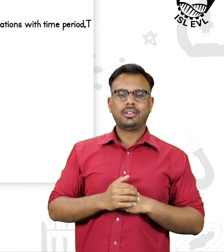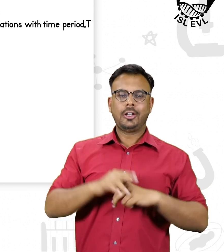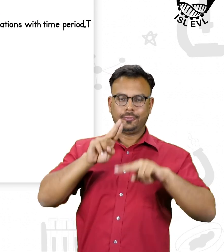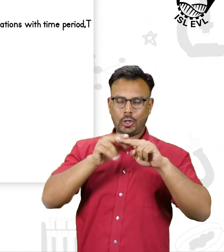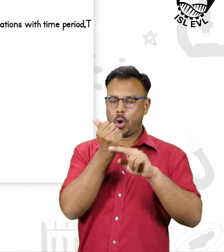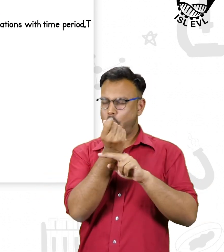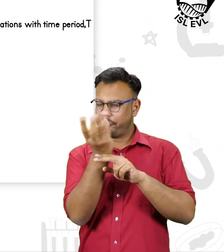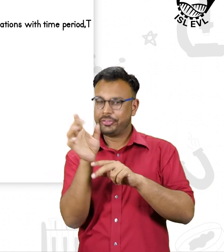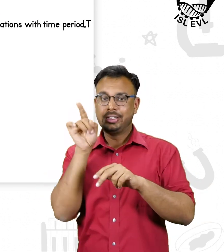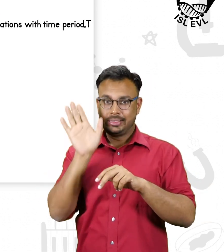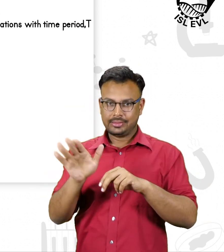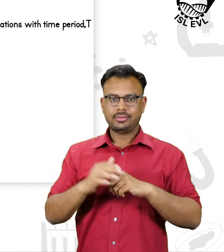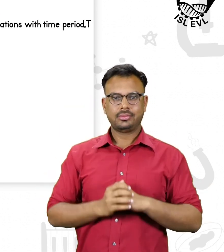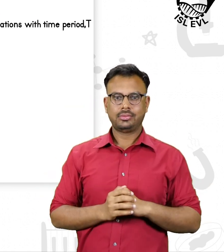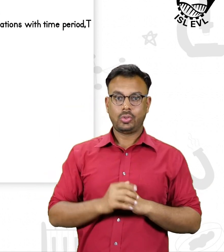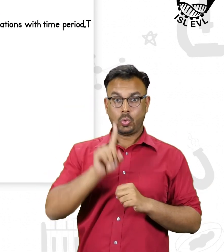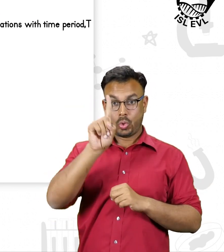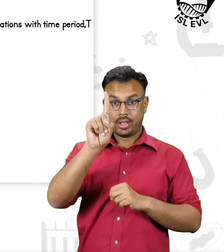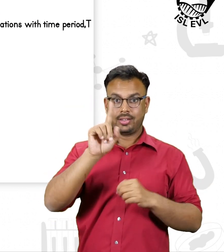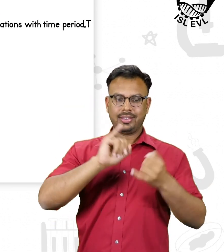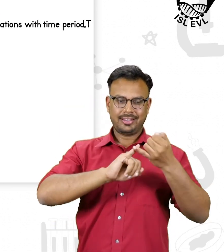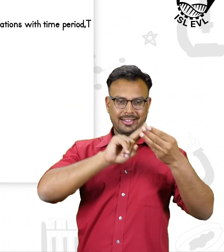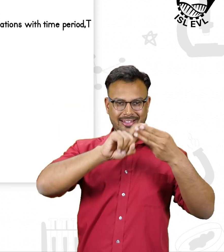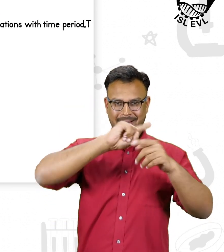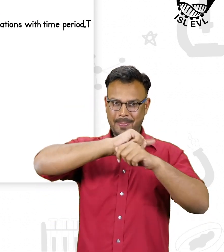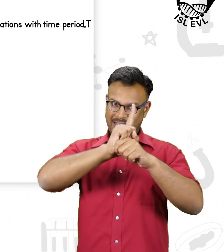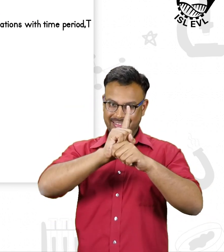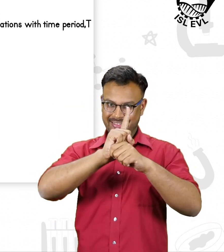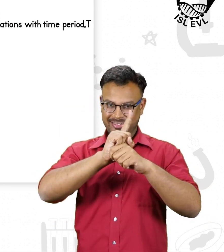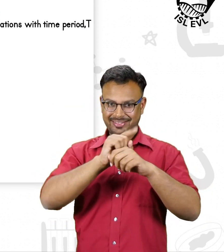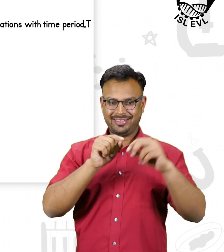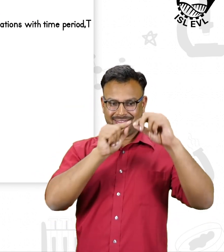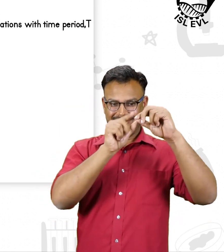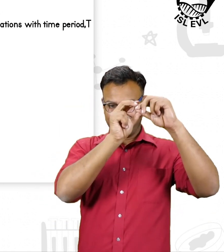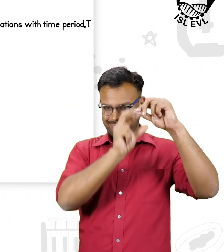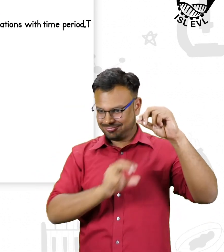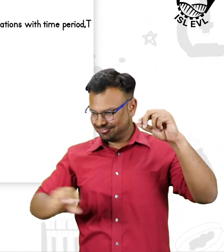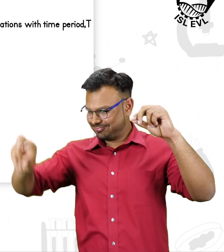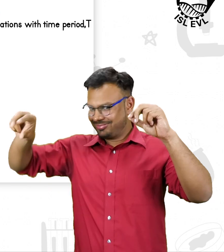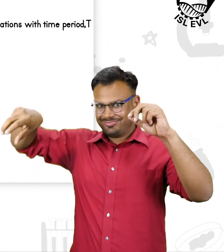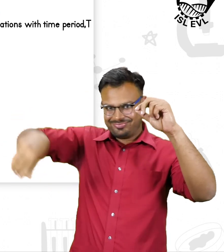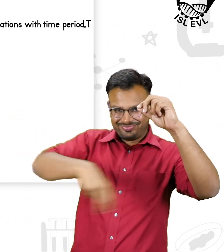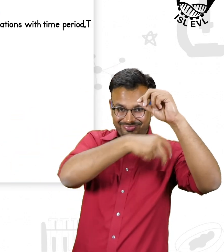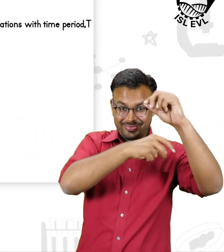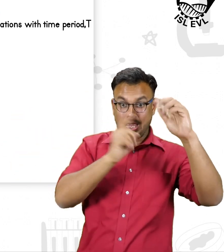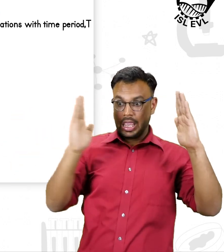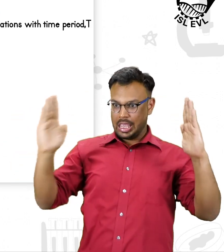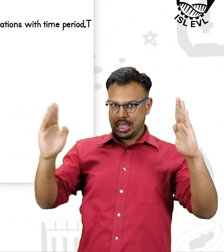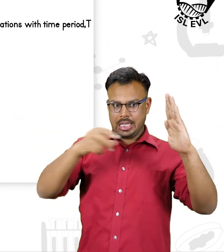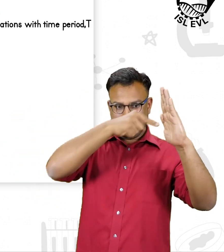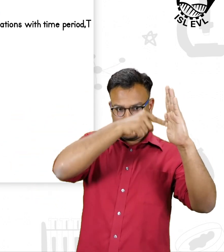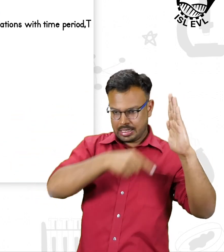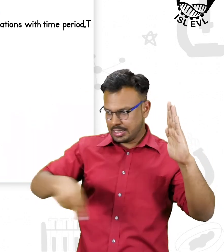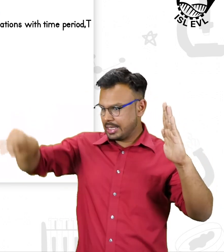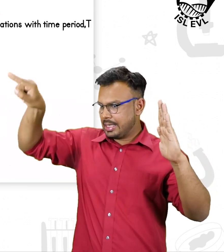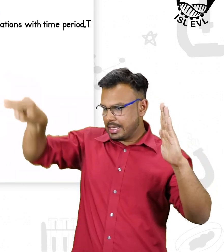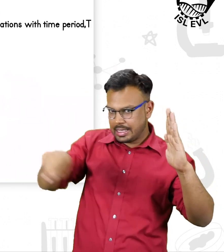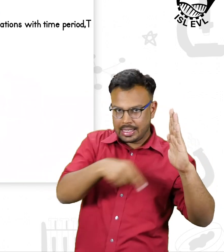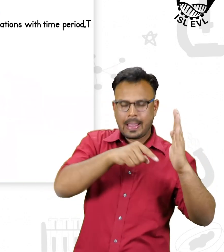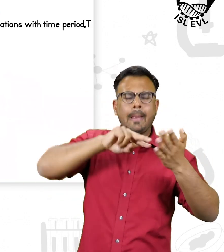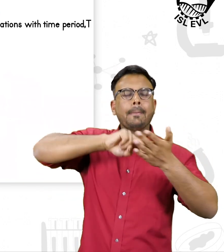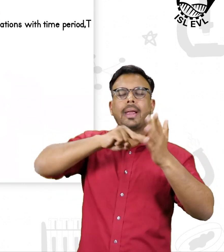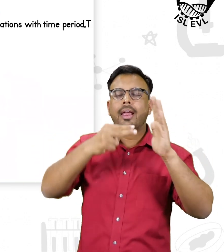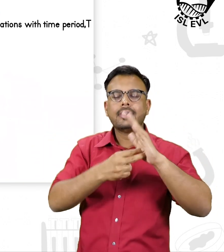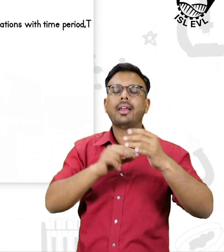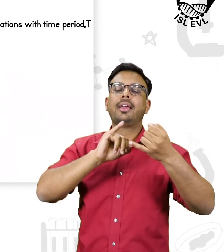of this periodic oscillators which are used for defining the time interval 1 second are a simple pendulum, where 1 second